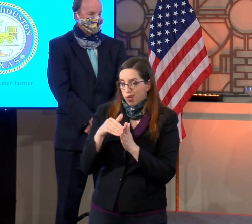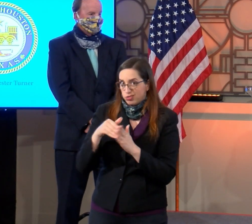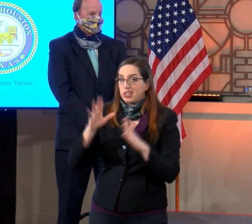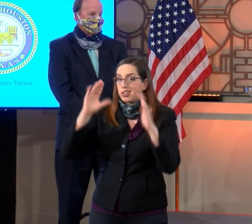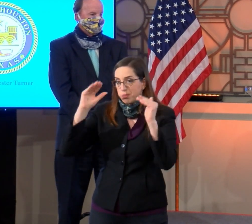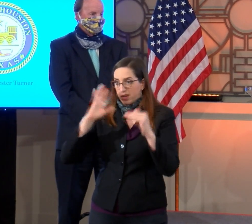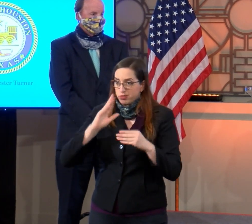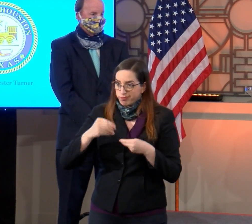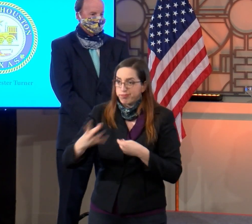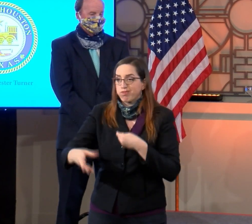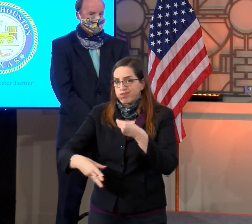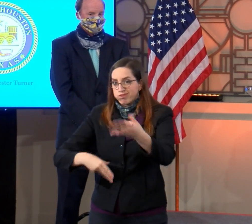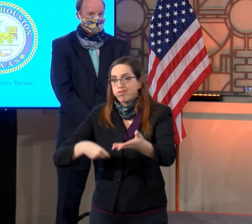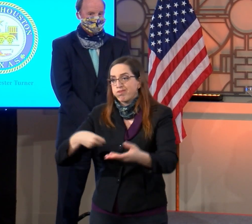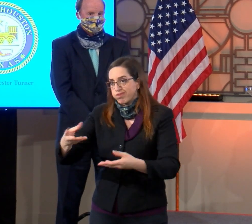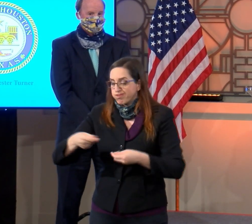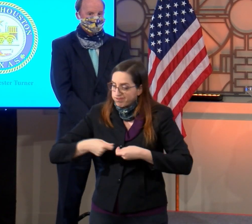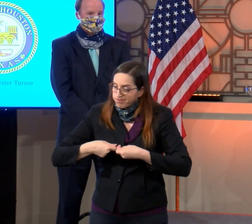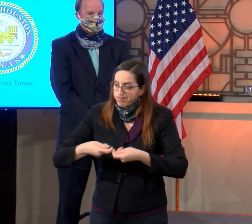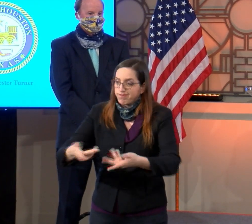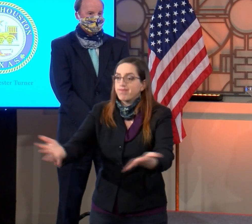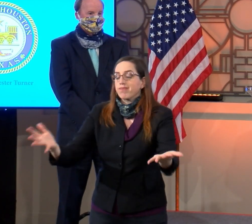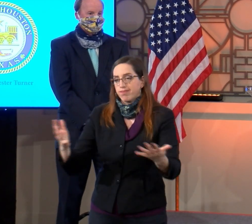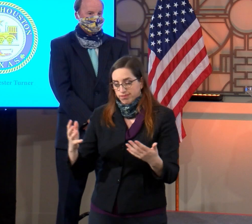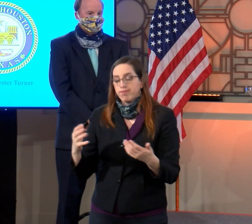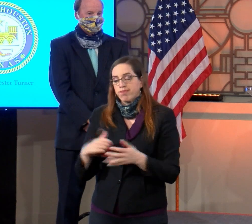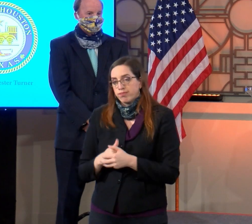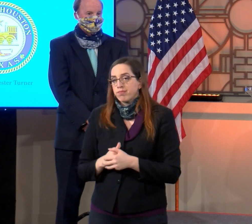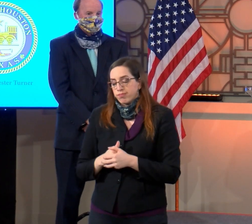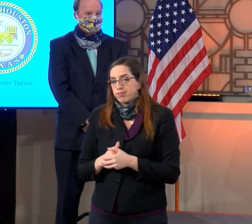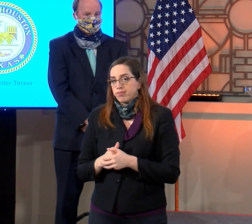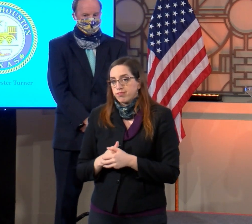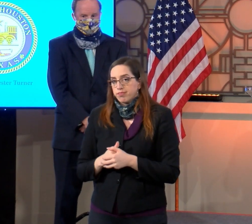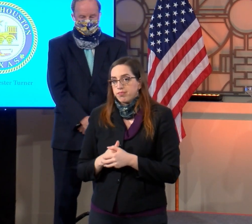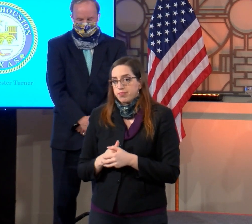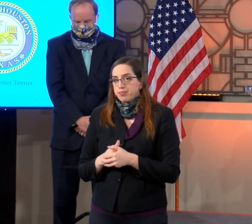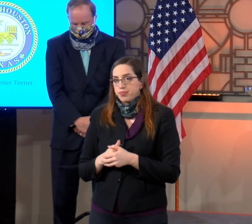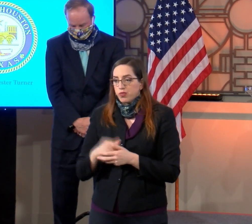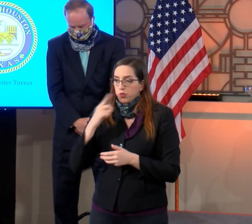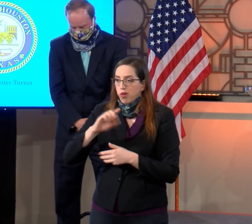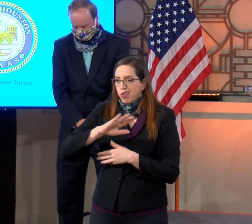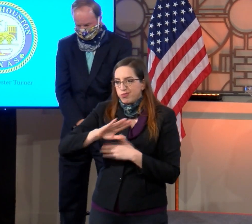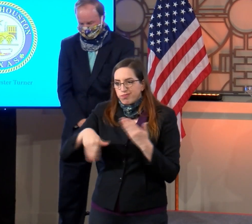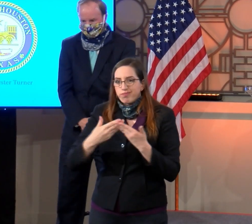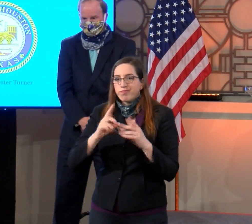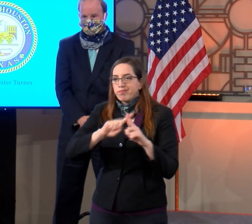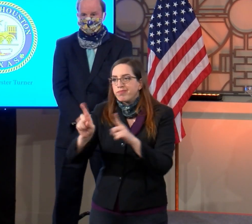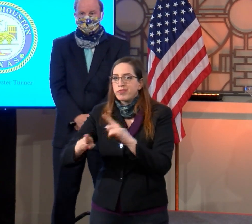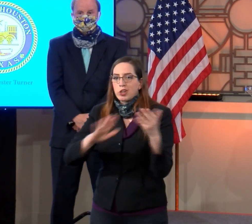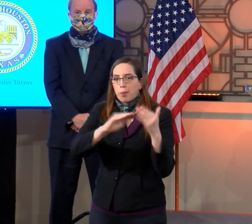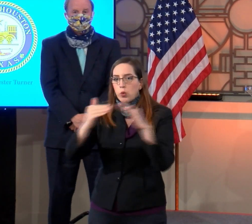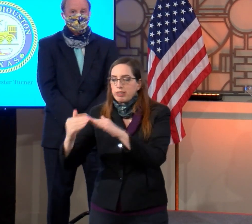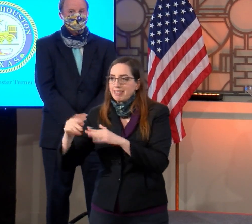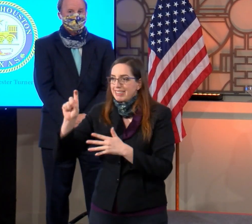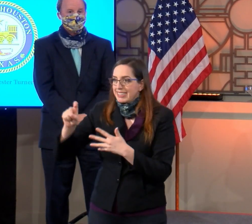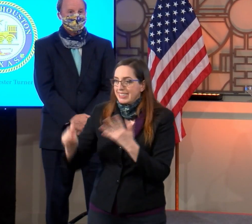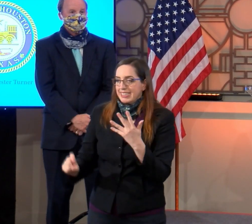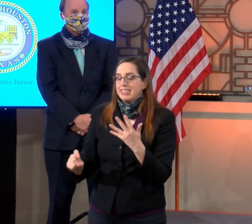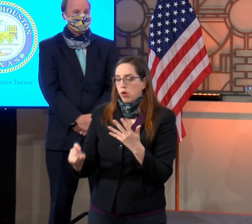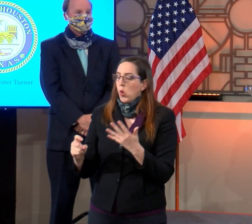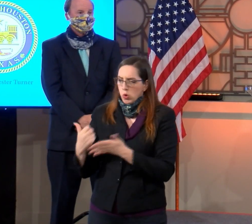200,000 masks will be distributed to meet the to give out to our vulnerable communities